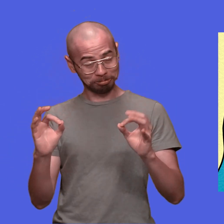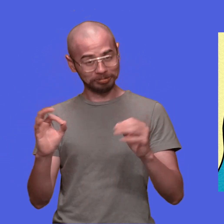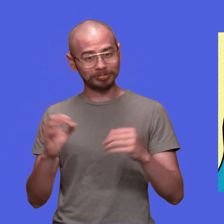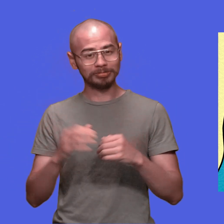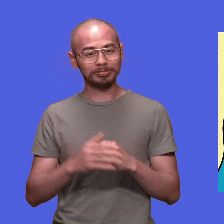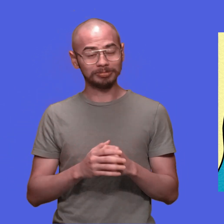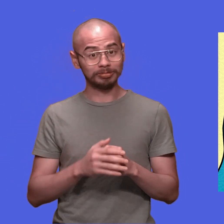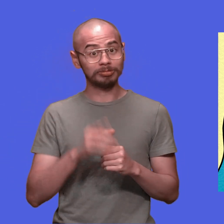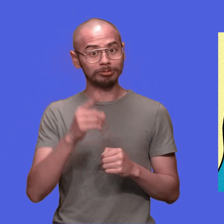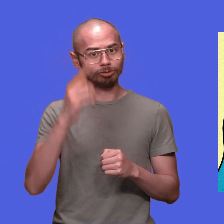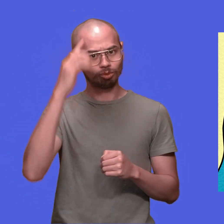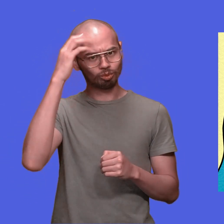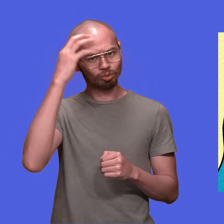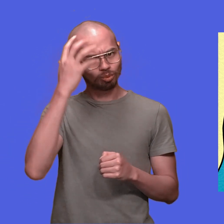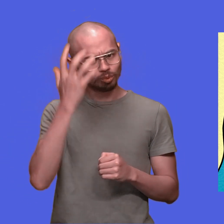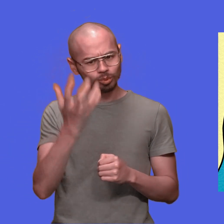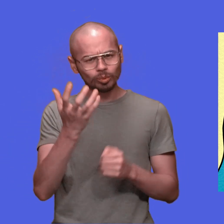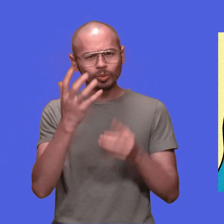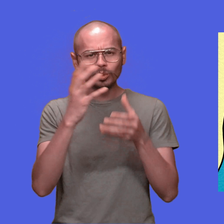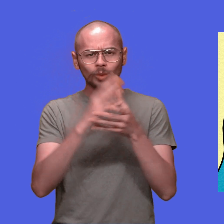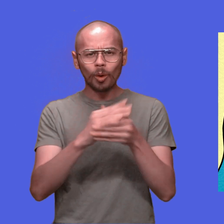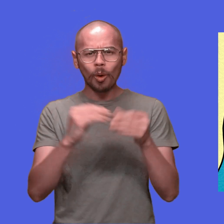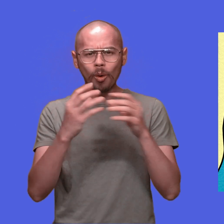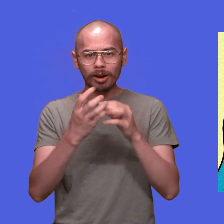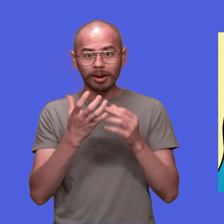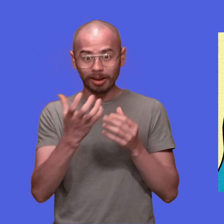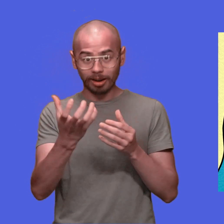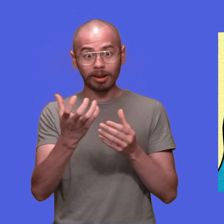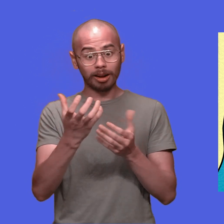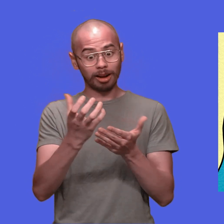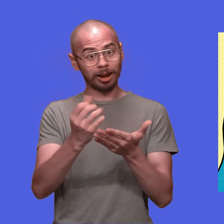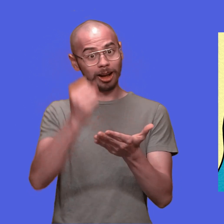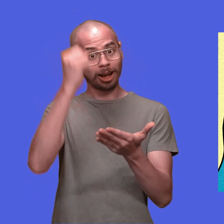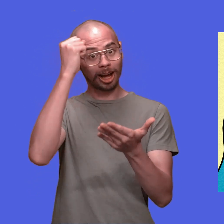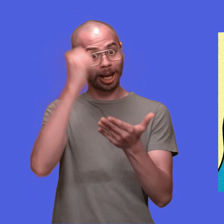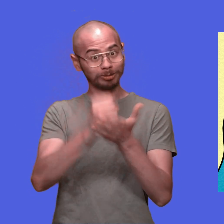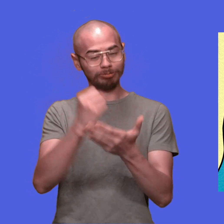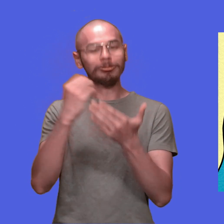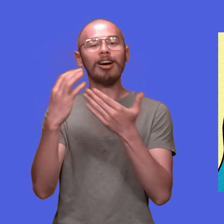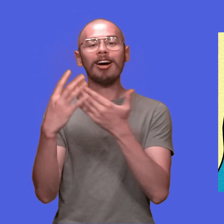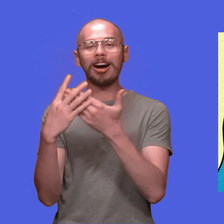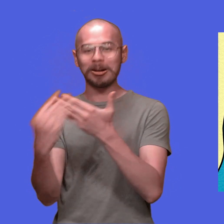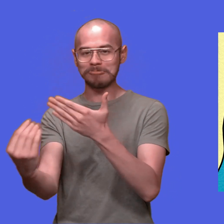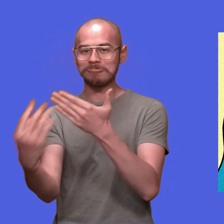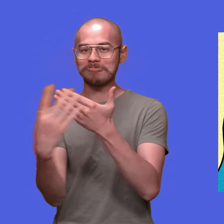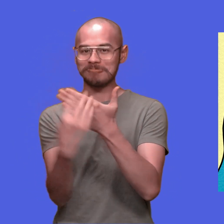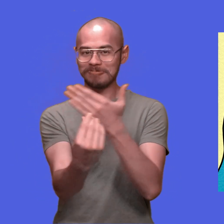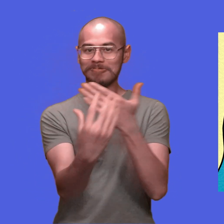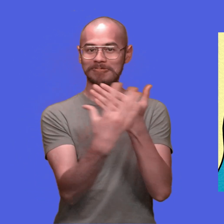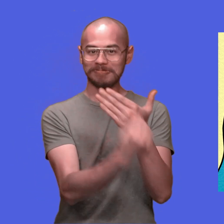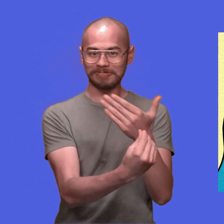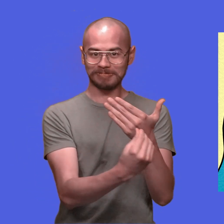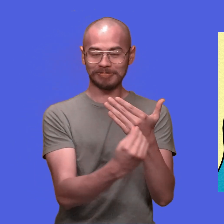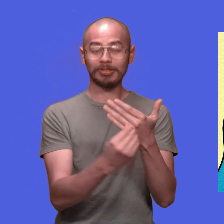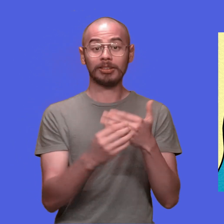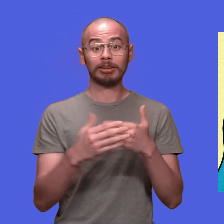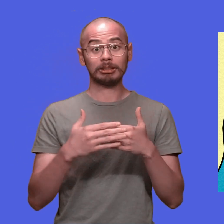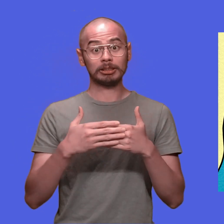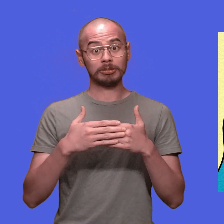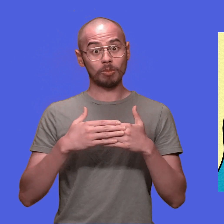legal framework for the copyright holder to specify the permitted use of the storybooks. As a storybook creator, you can request a